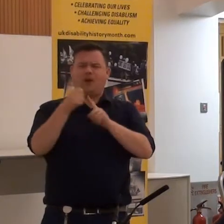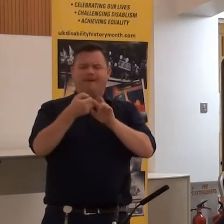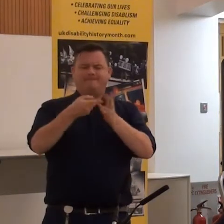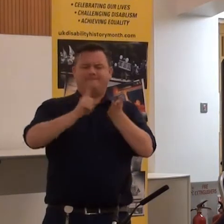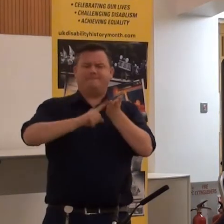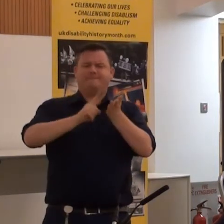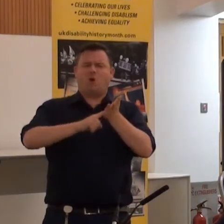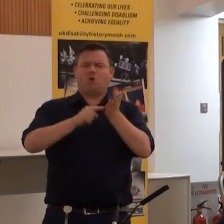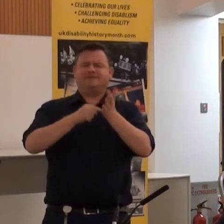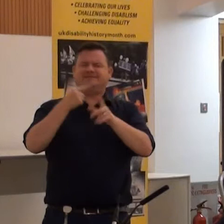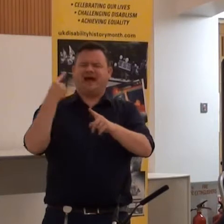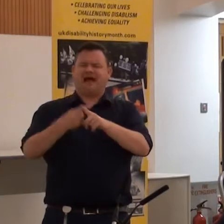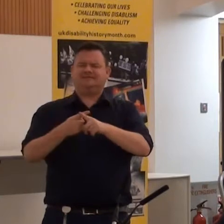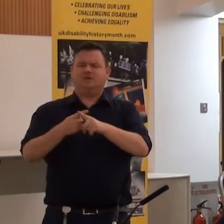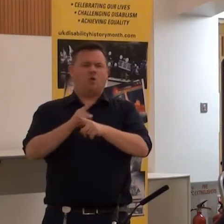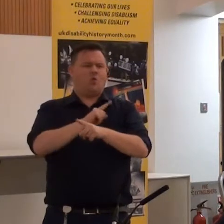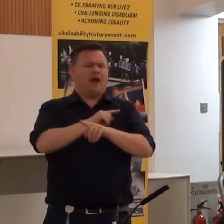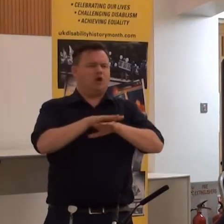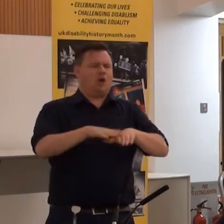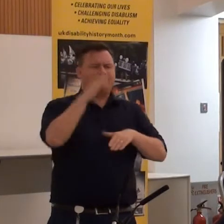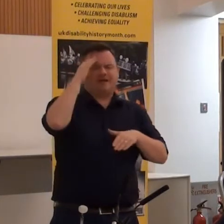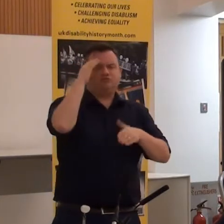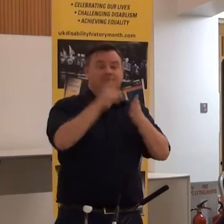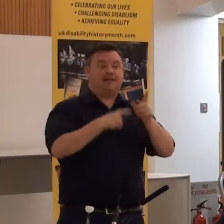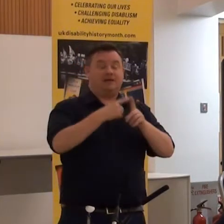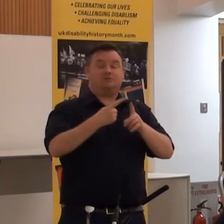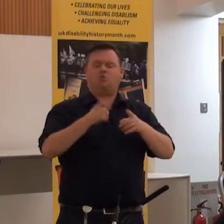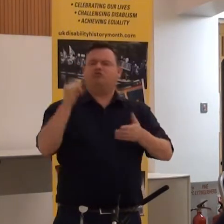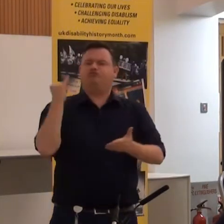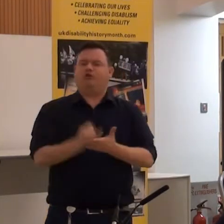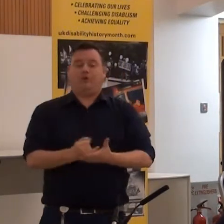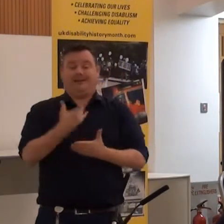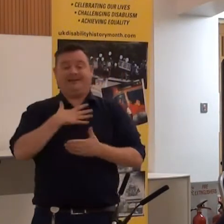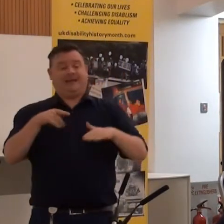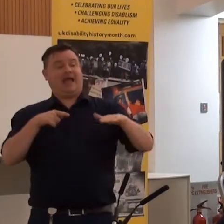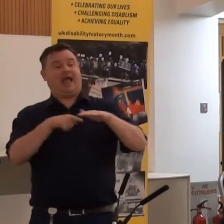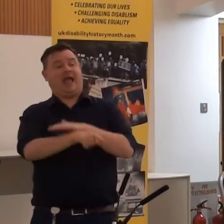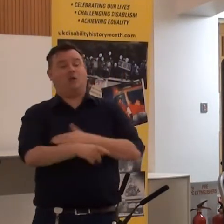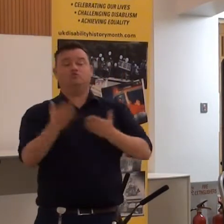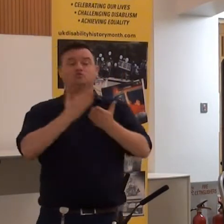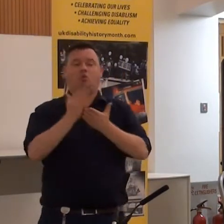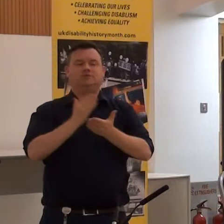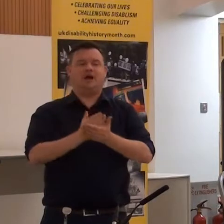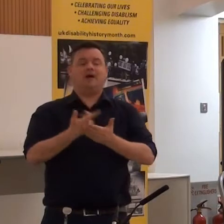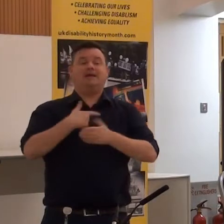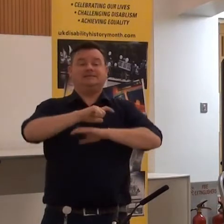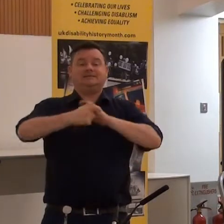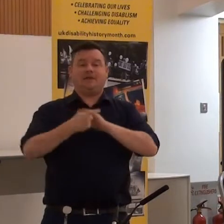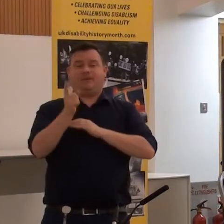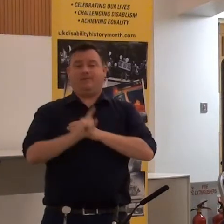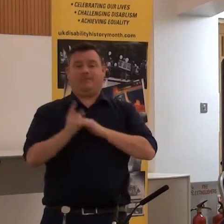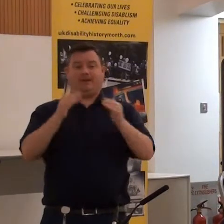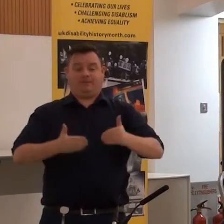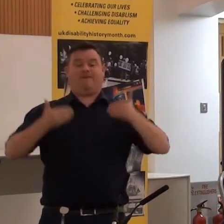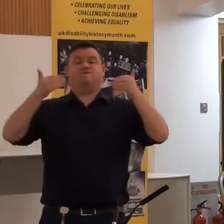we smashed the bedroom tax? What is wrong with us? We need to get out there and sort this. And disabled people need to be in the forefront of that, and